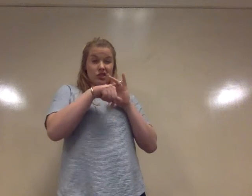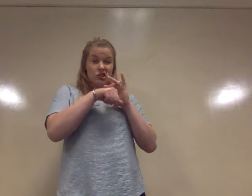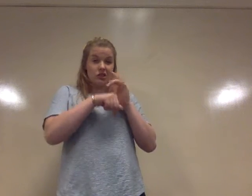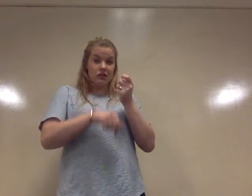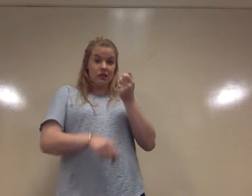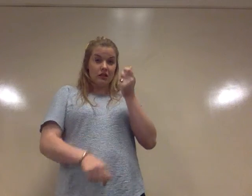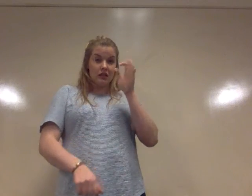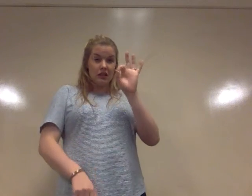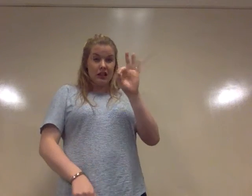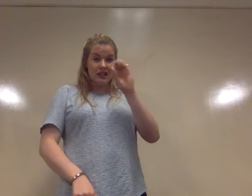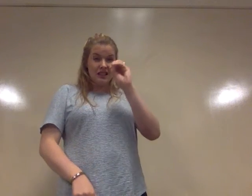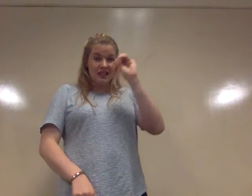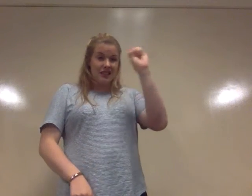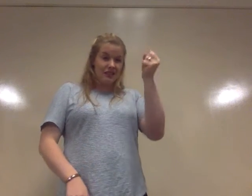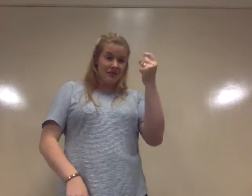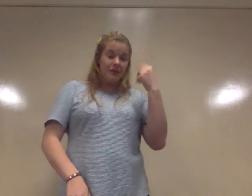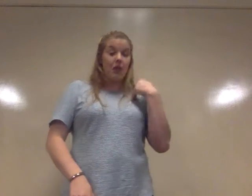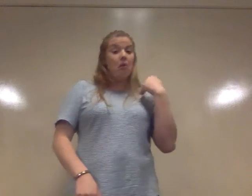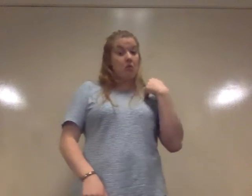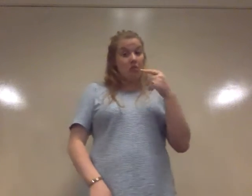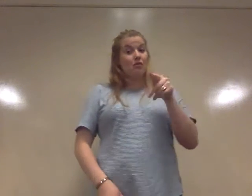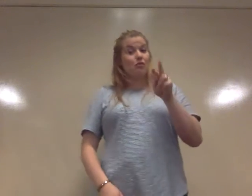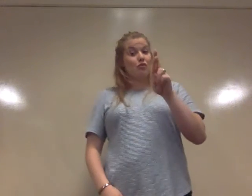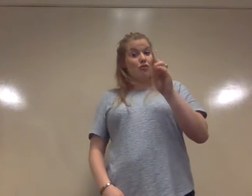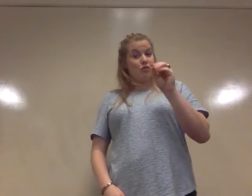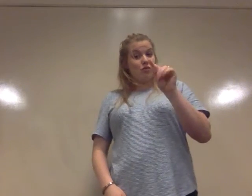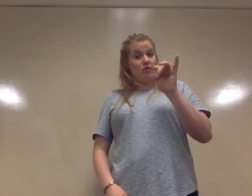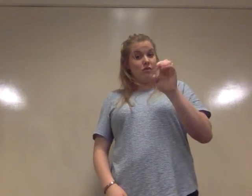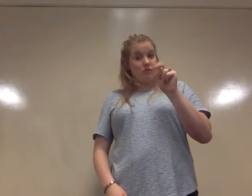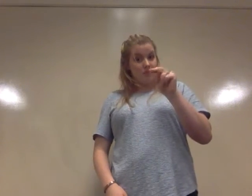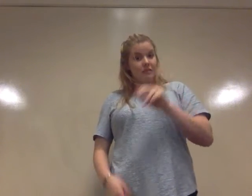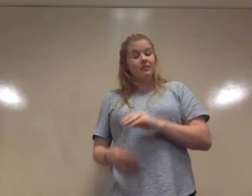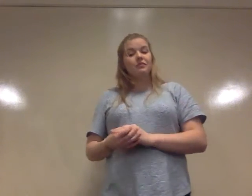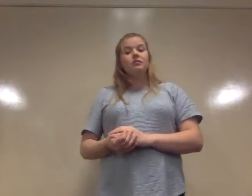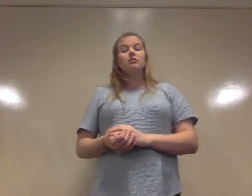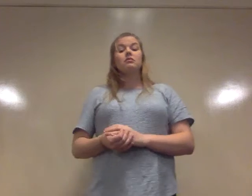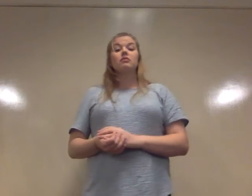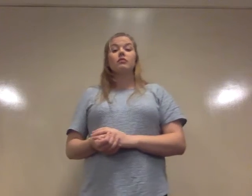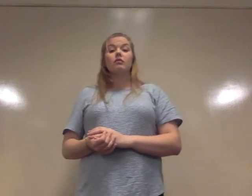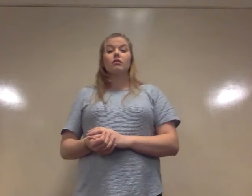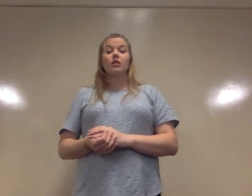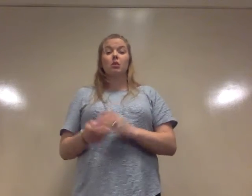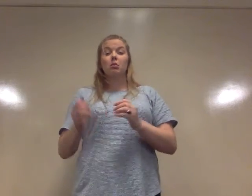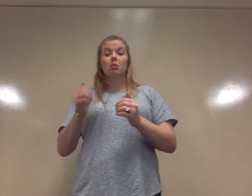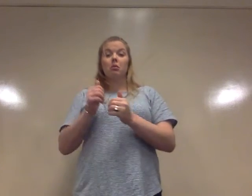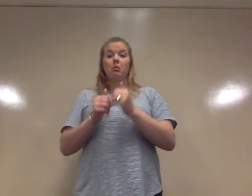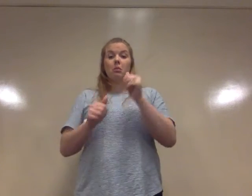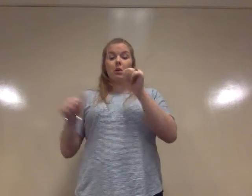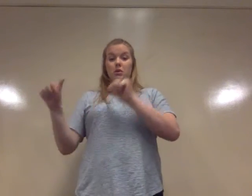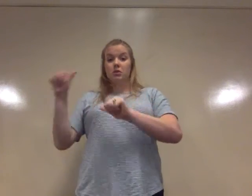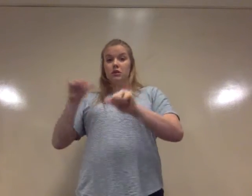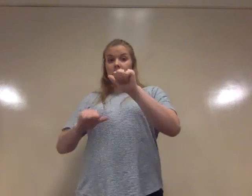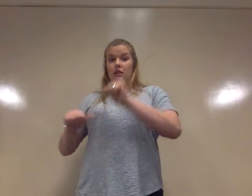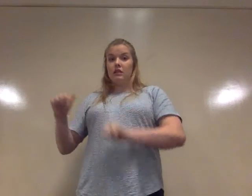years. No matter what source the protein came from, in the late 1950s, most scientists believed the world needed a lot more